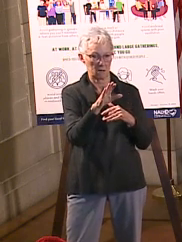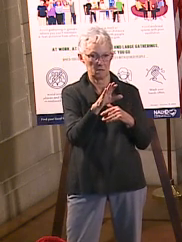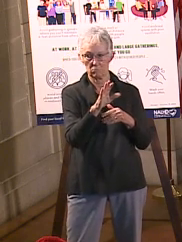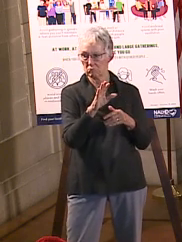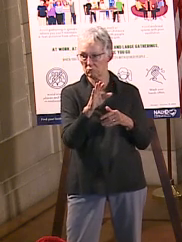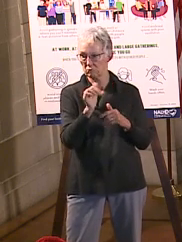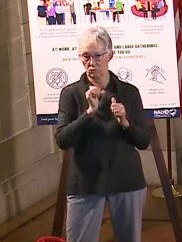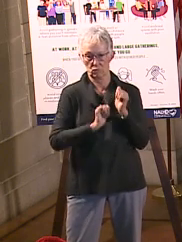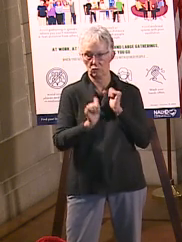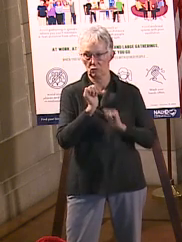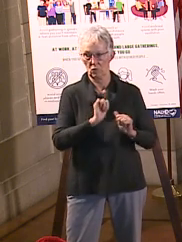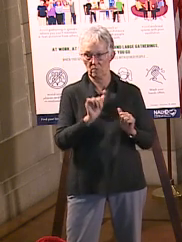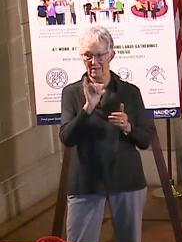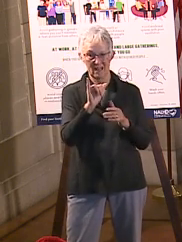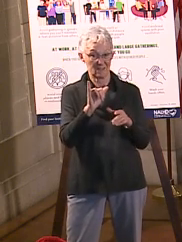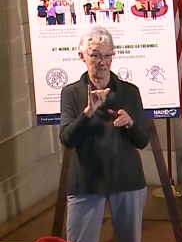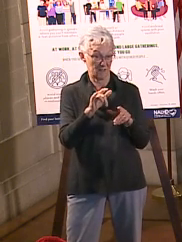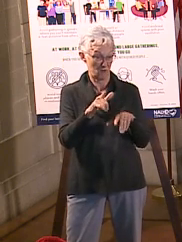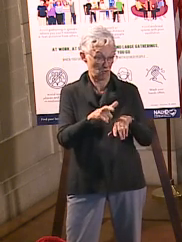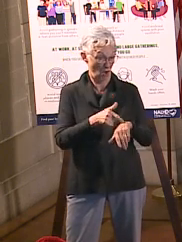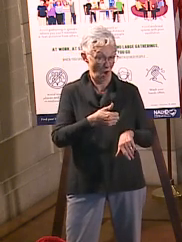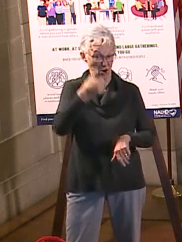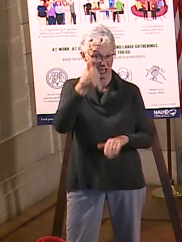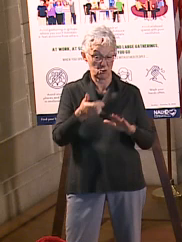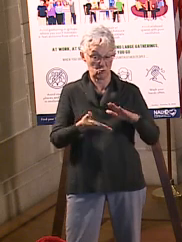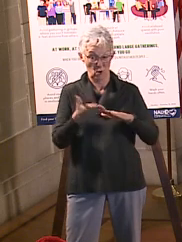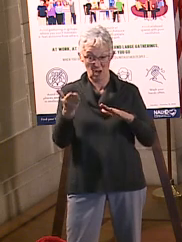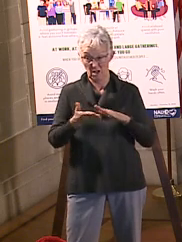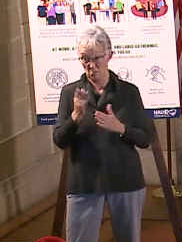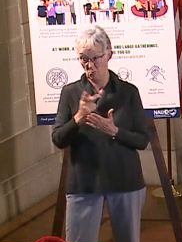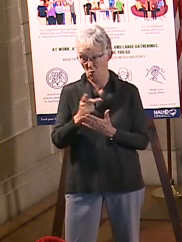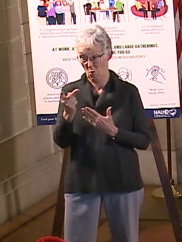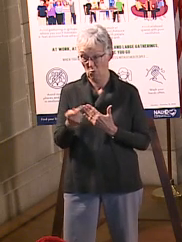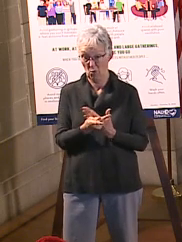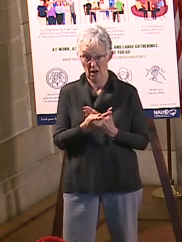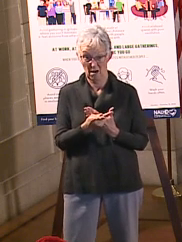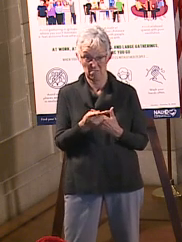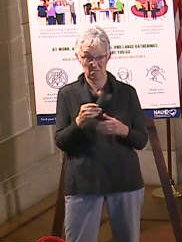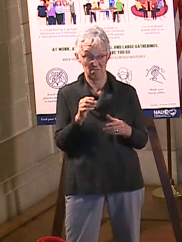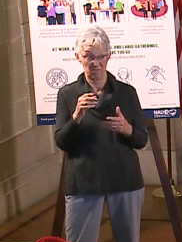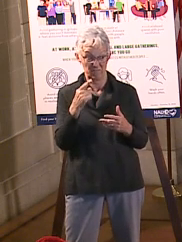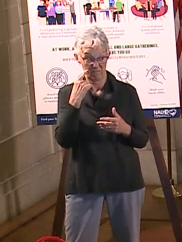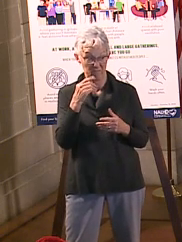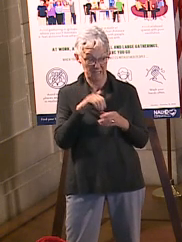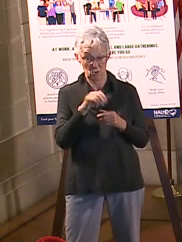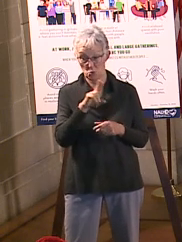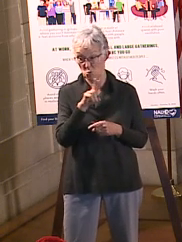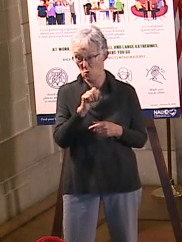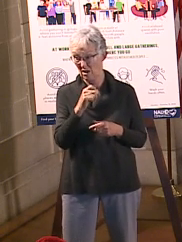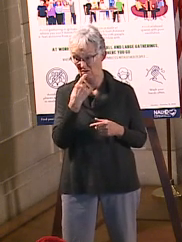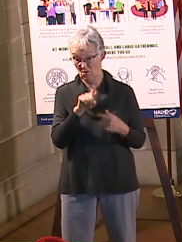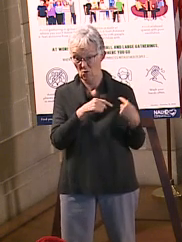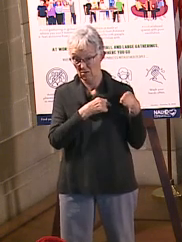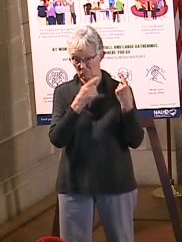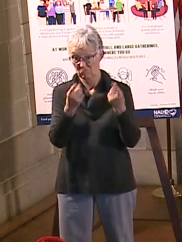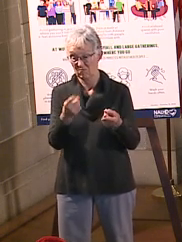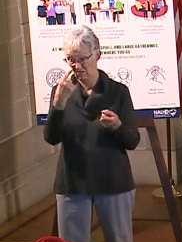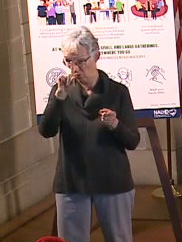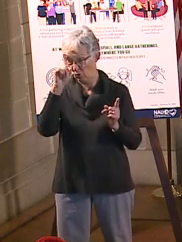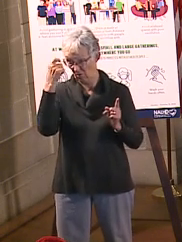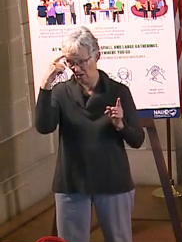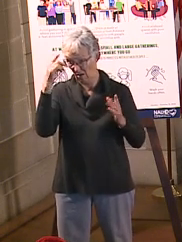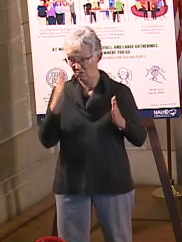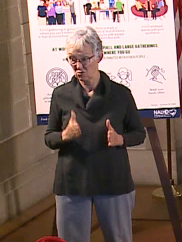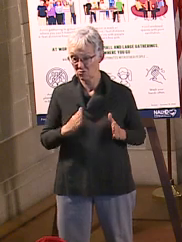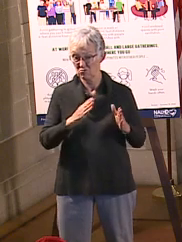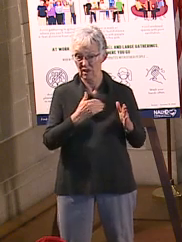show in the country for a governor. And with that, we'll go ahead and open up to questions and answers. Taylor, do you have some questions that were